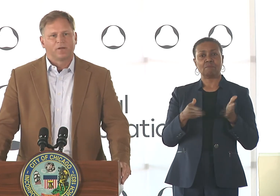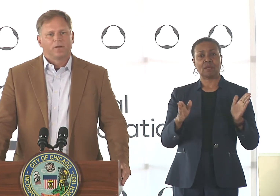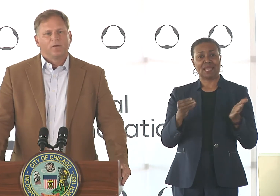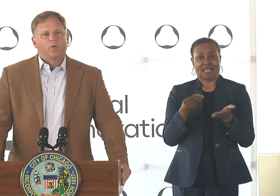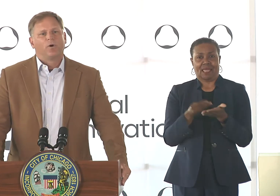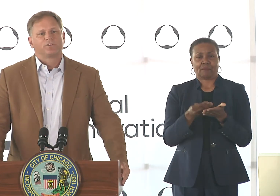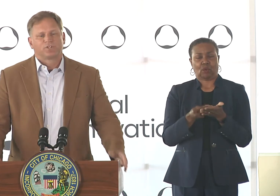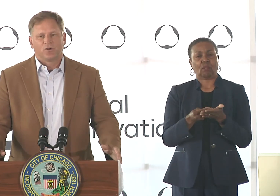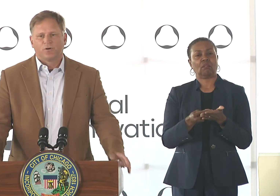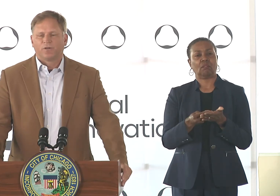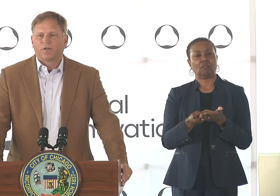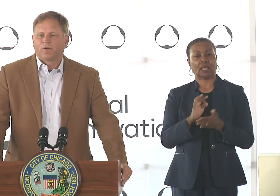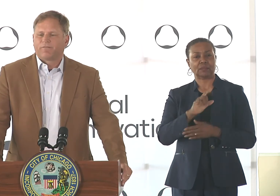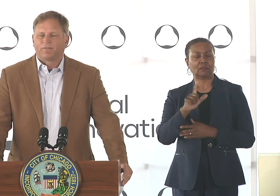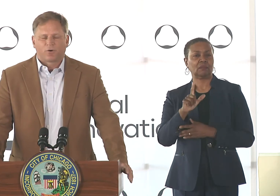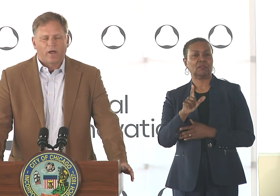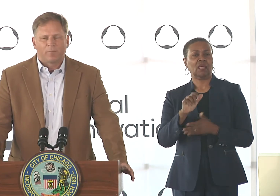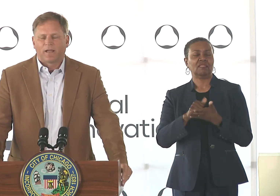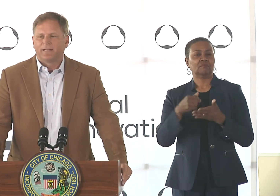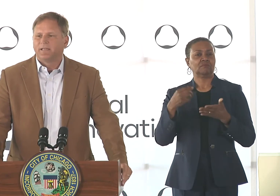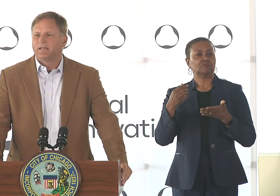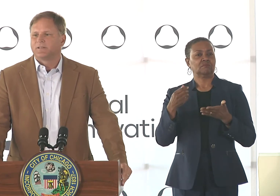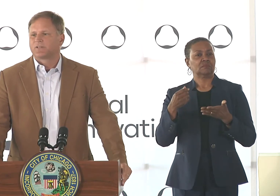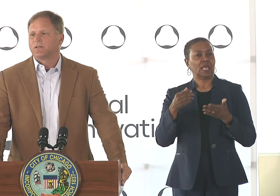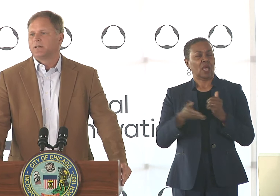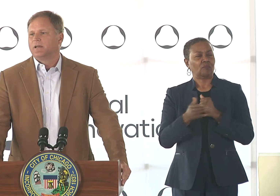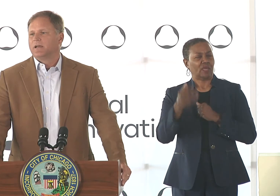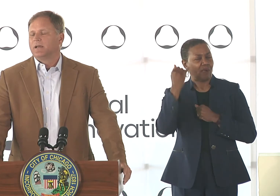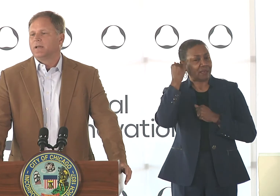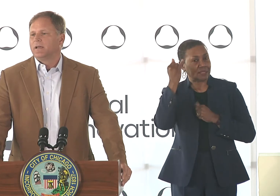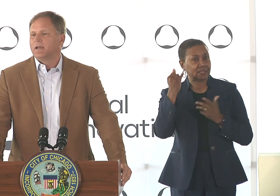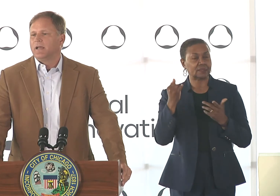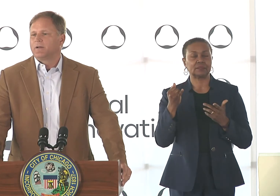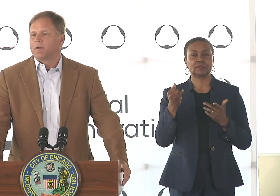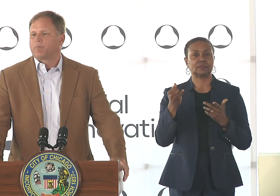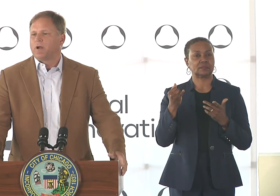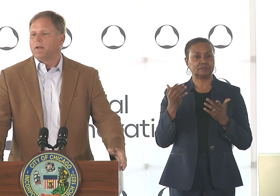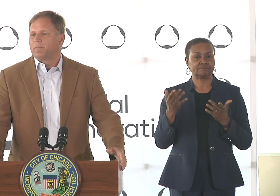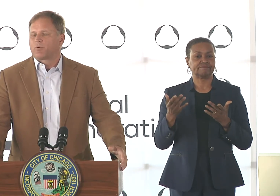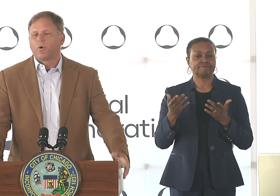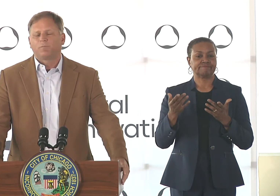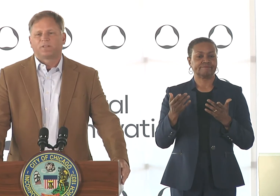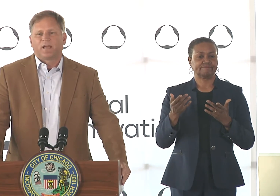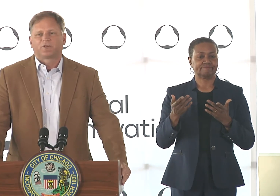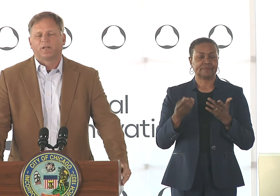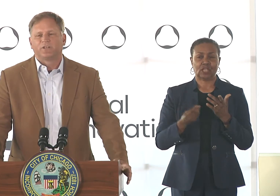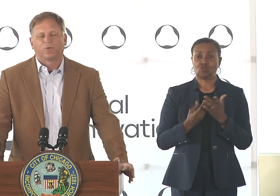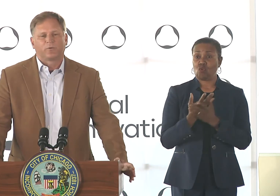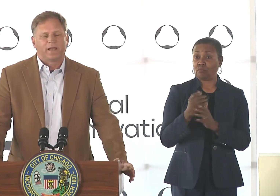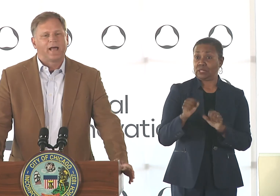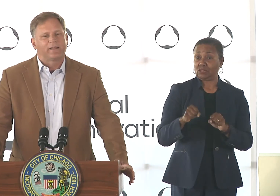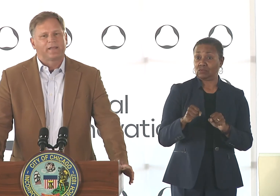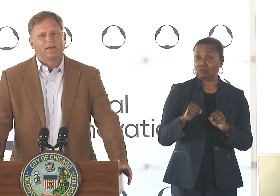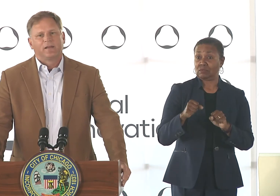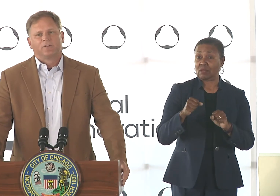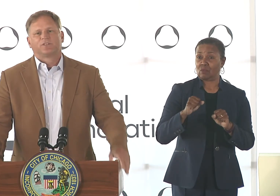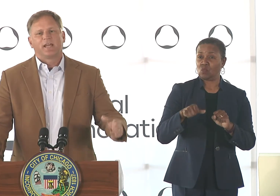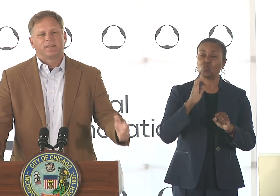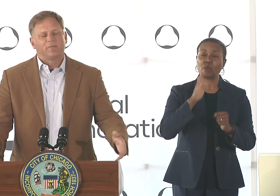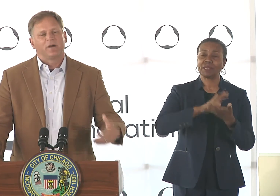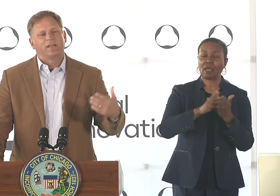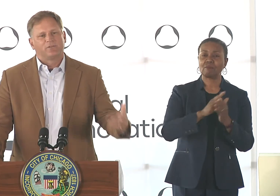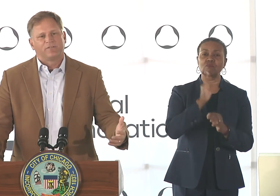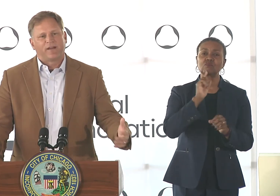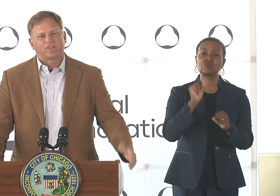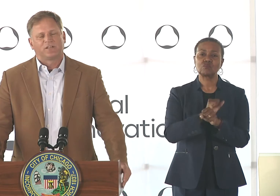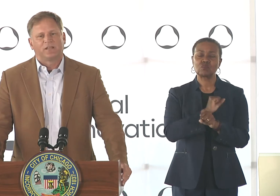capital, well, to turn their incredible ideas and growth potential into a reality, to take